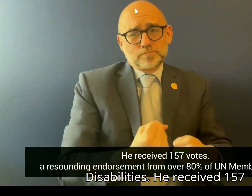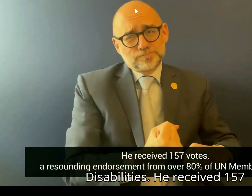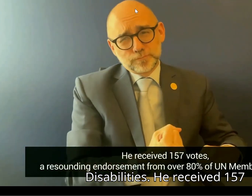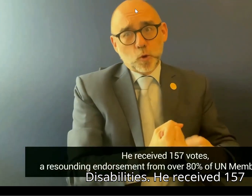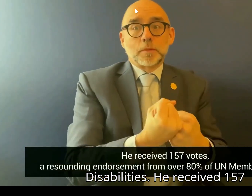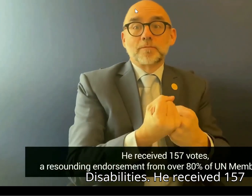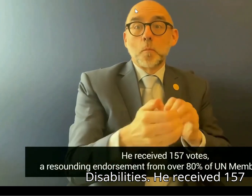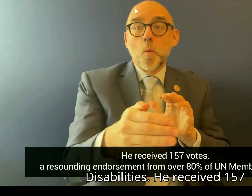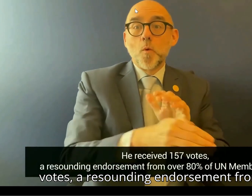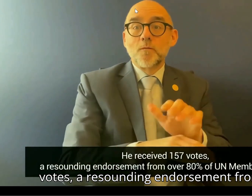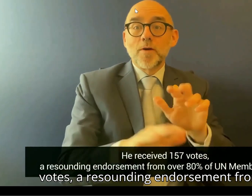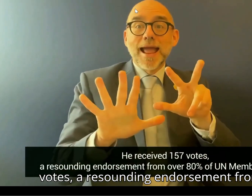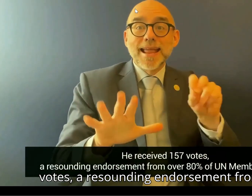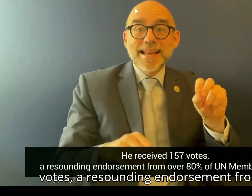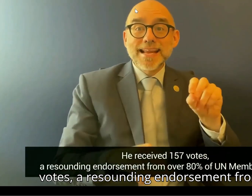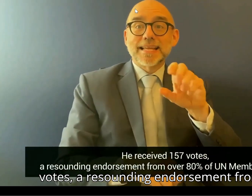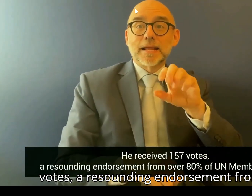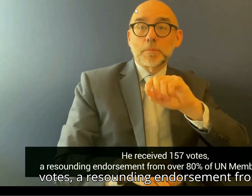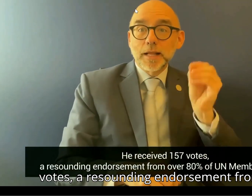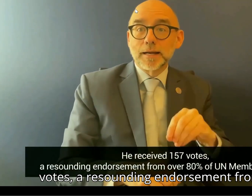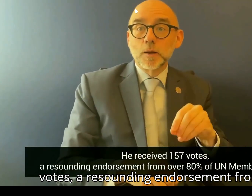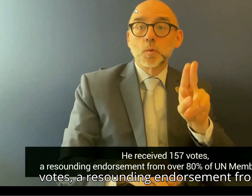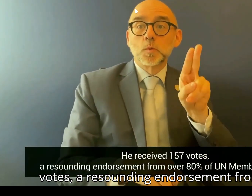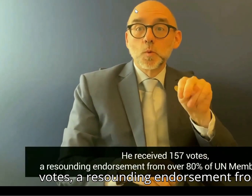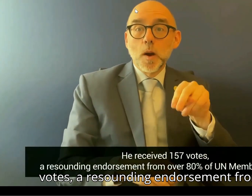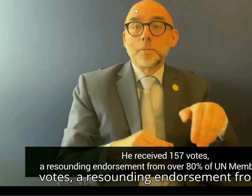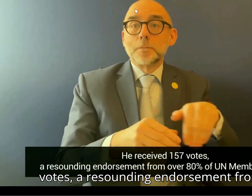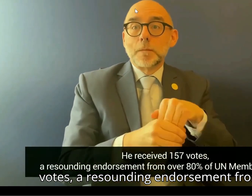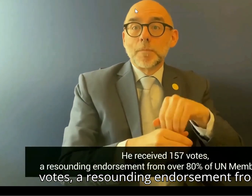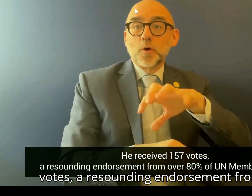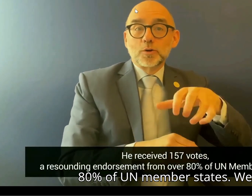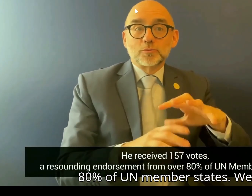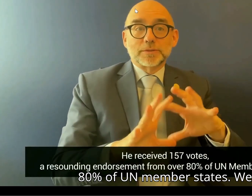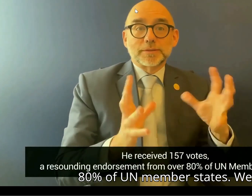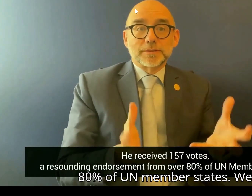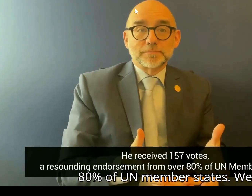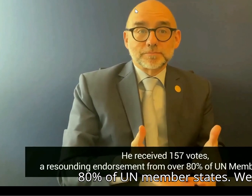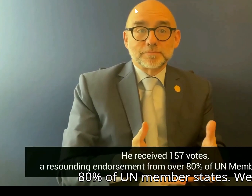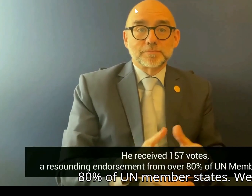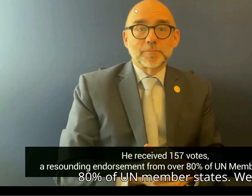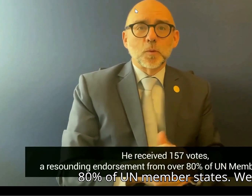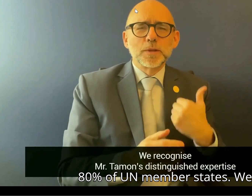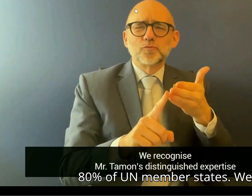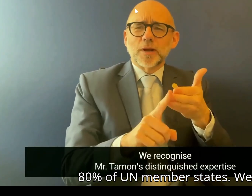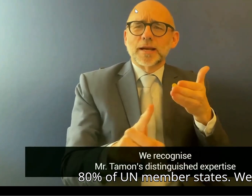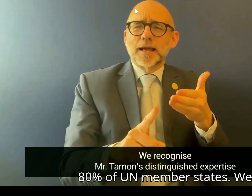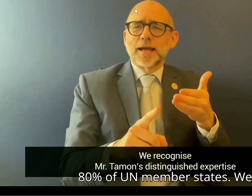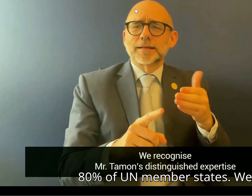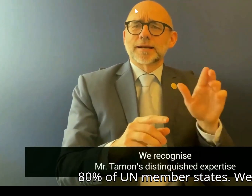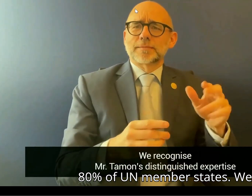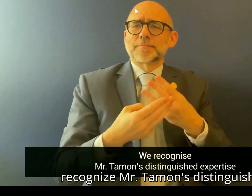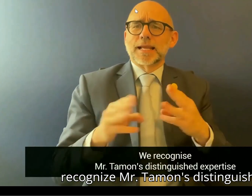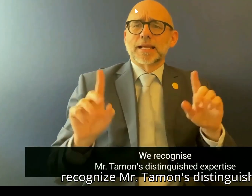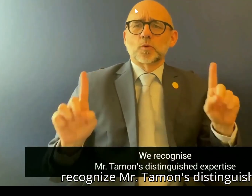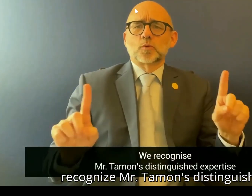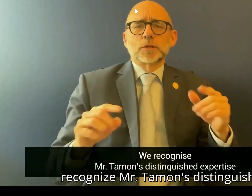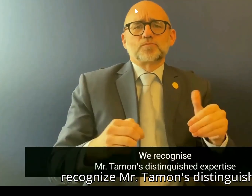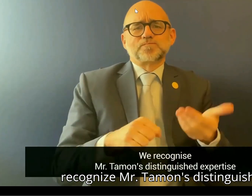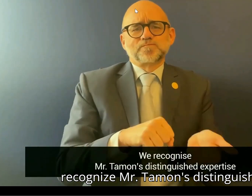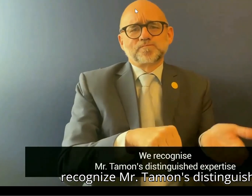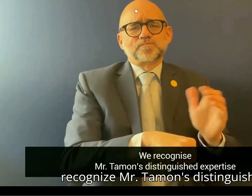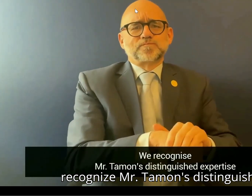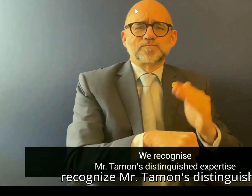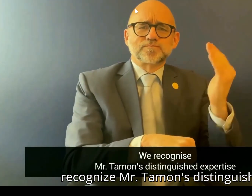received 157 votes, a resounding endorsement from over 80% of UN member states. We recognise